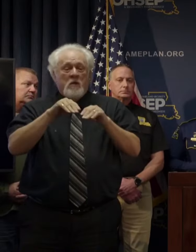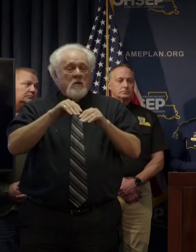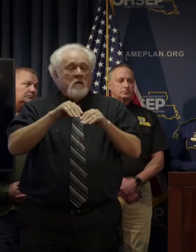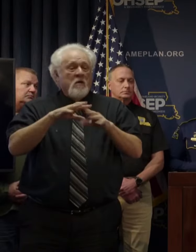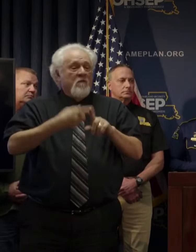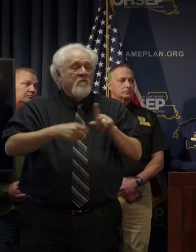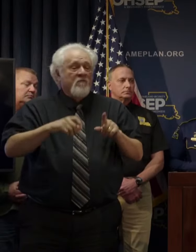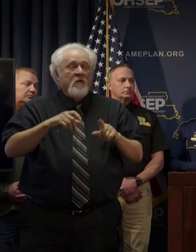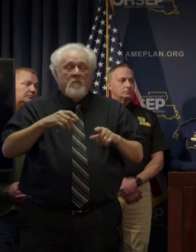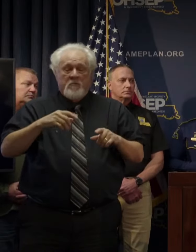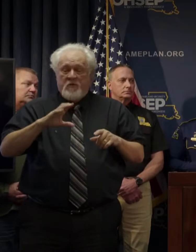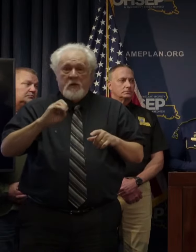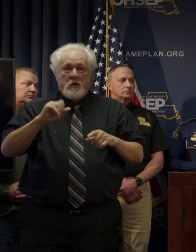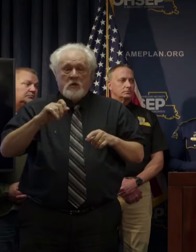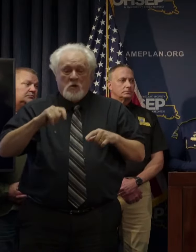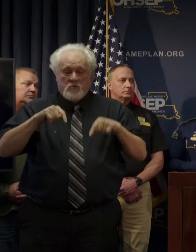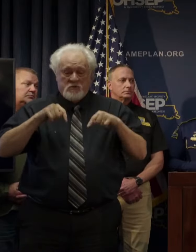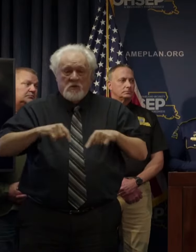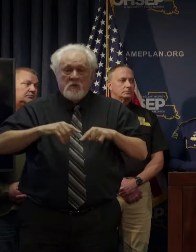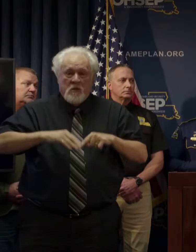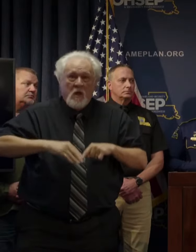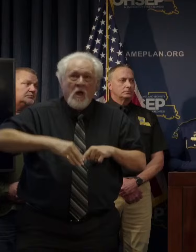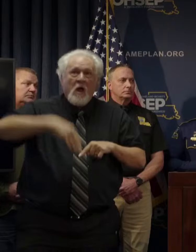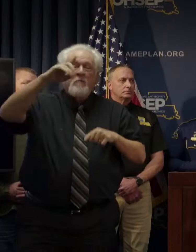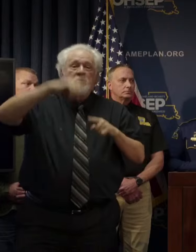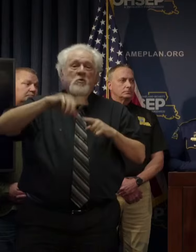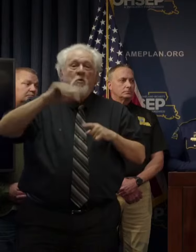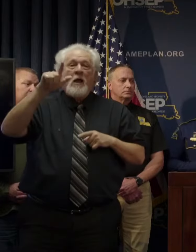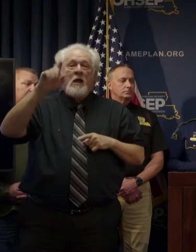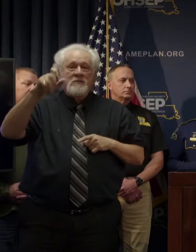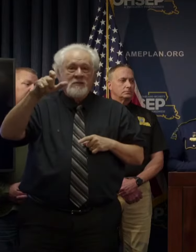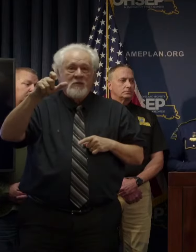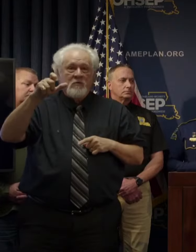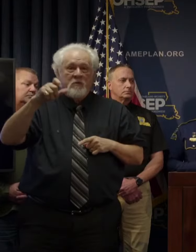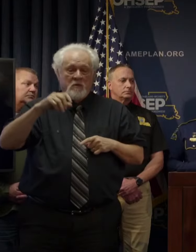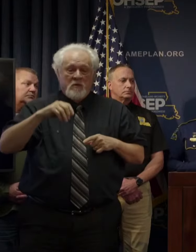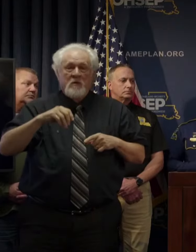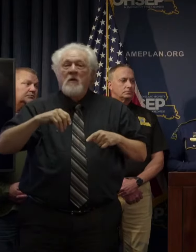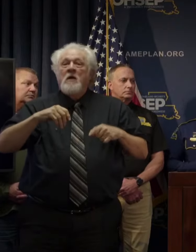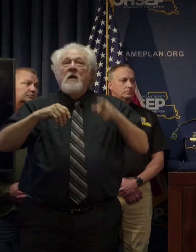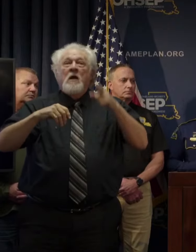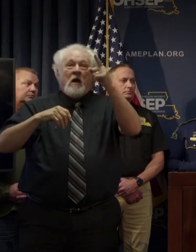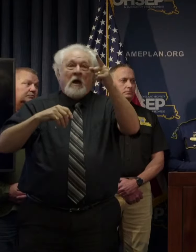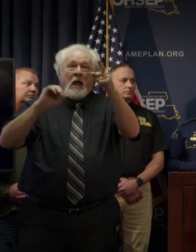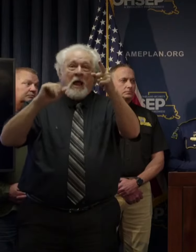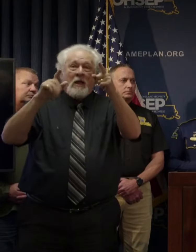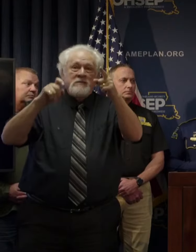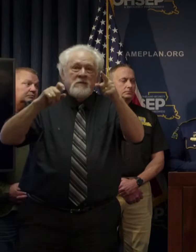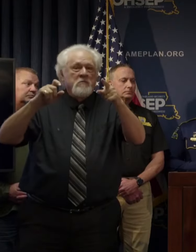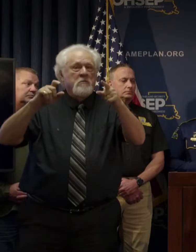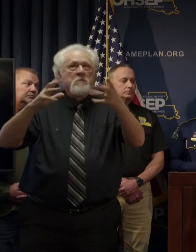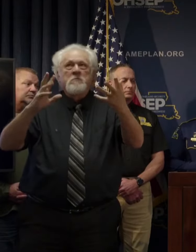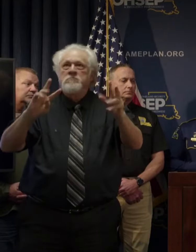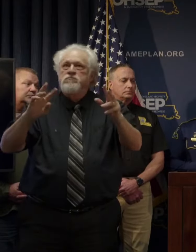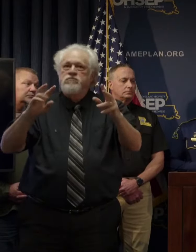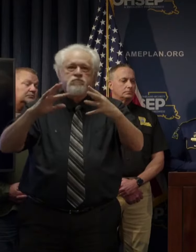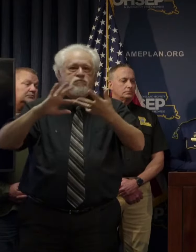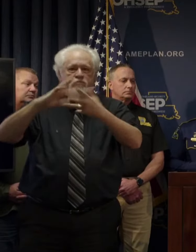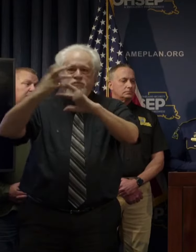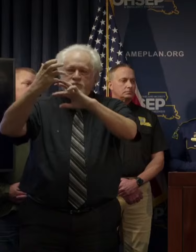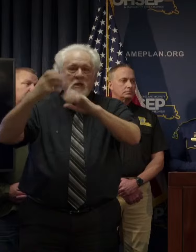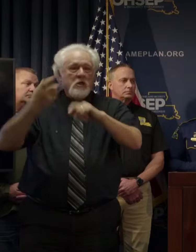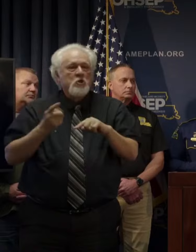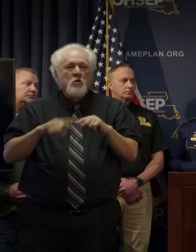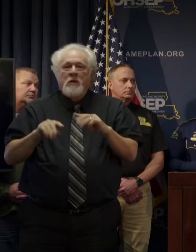the coast all the way up to Alexandria. The impacts there are going to be crippling from a travel standpoint. You're not going to be able to